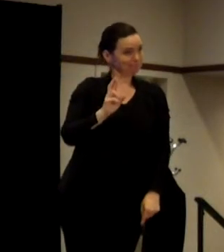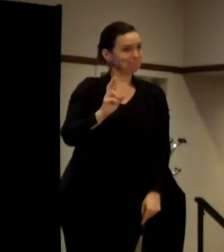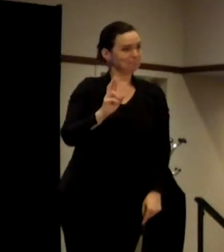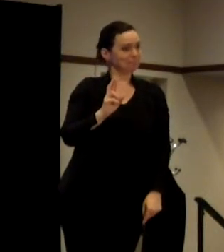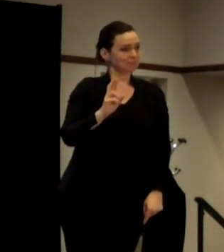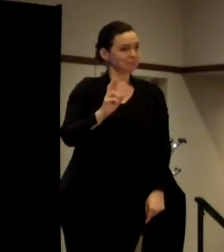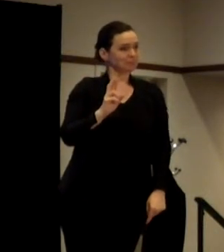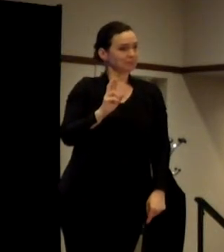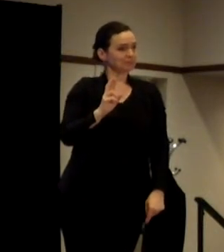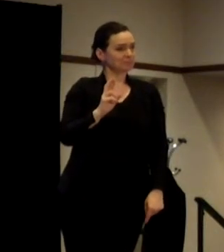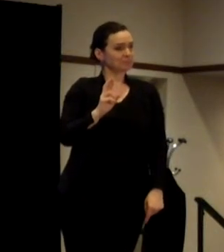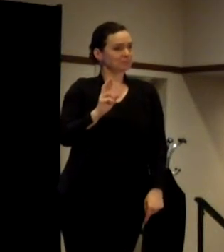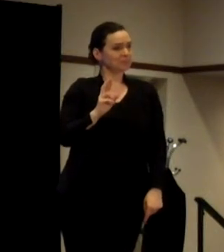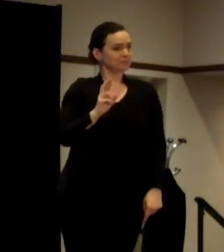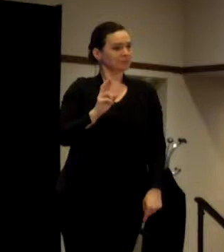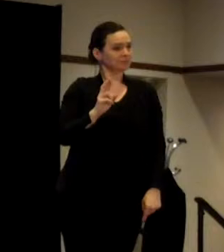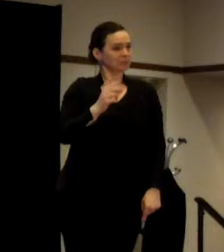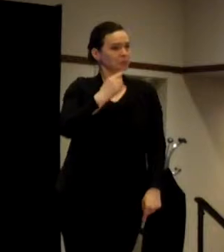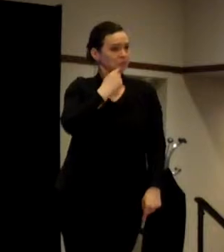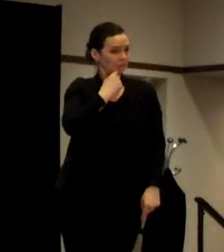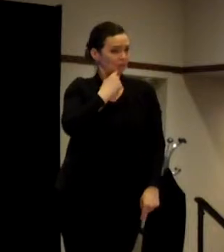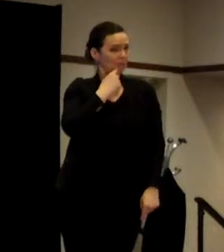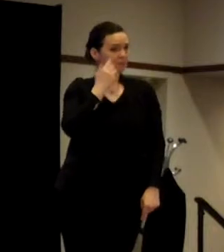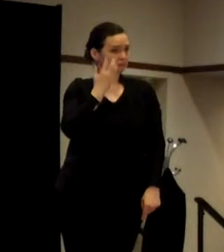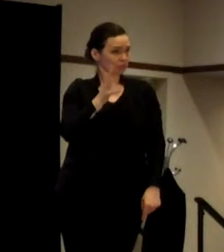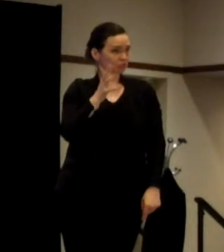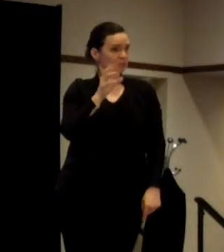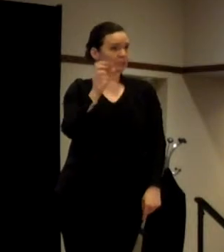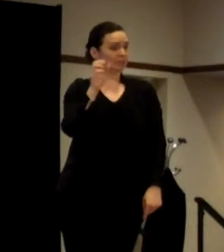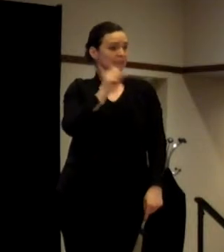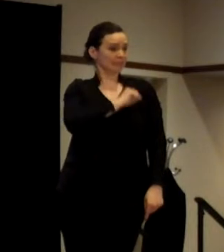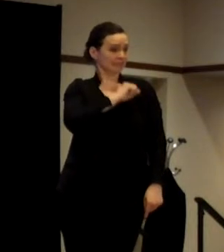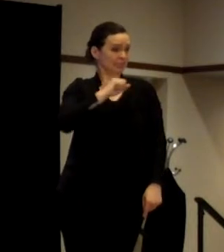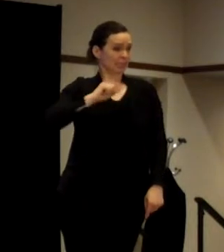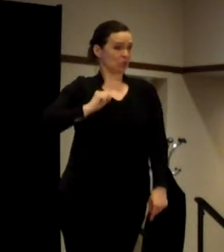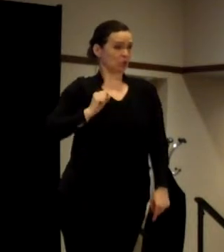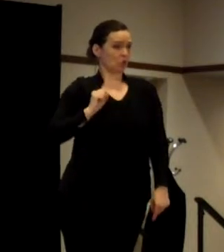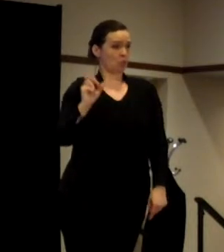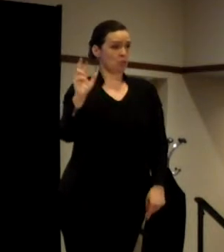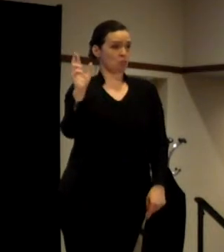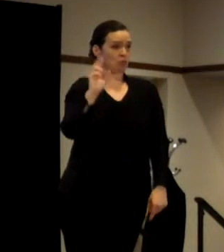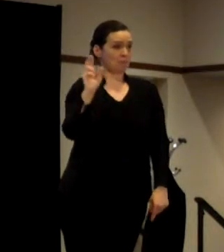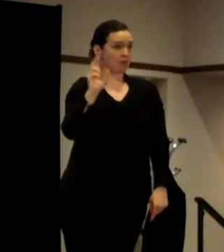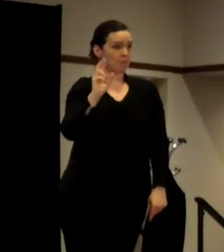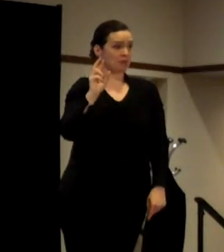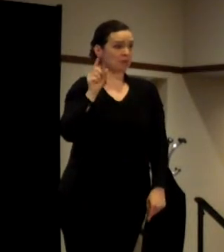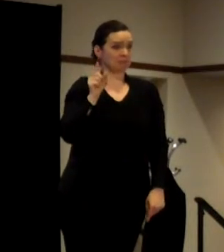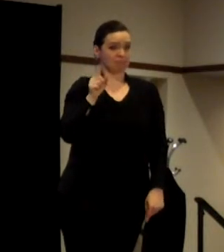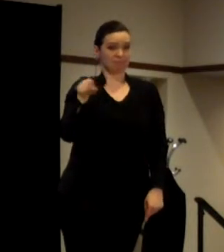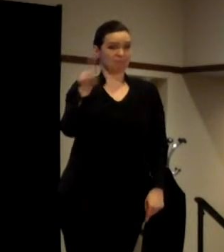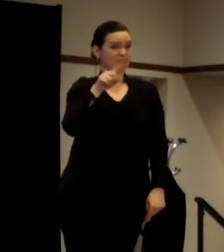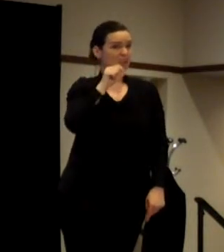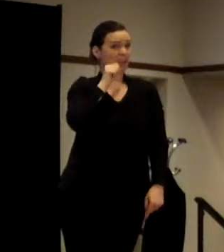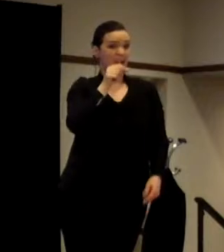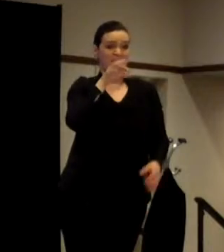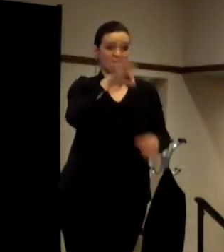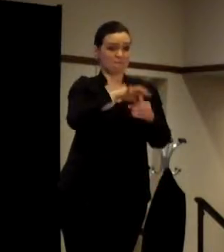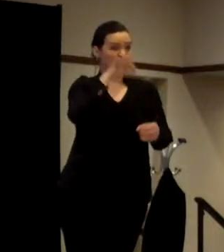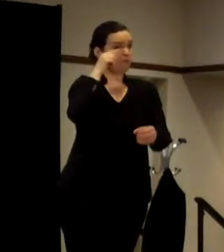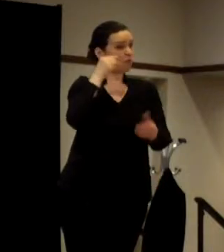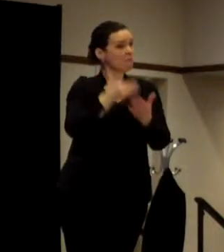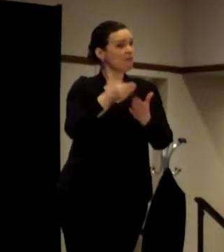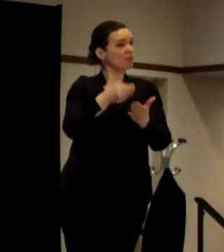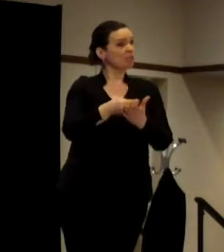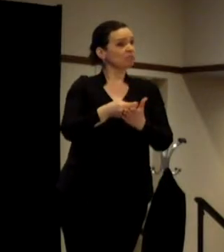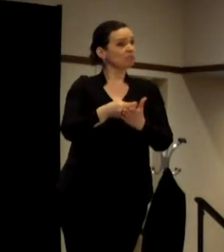part of it was to be blunt, Andrew, from a local government perspective, counties in other